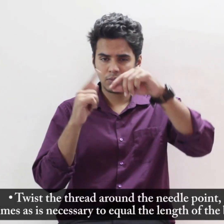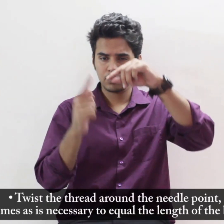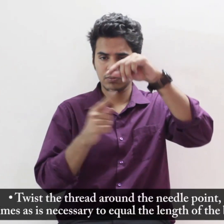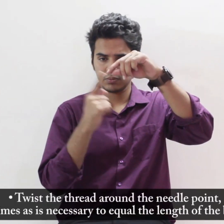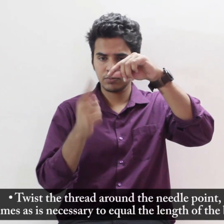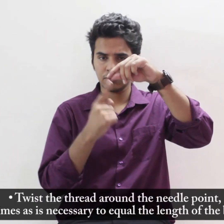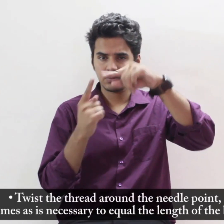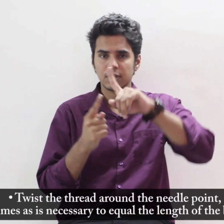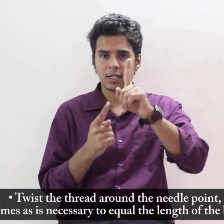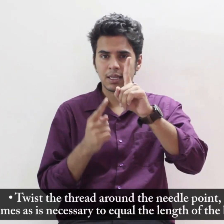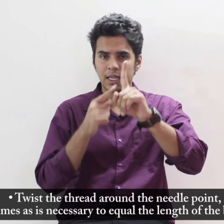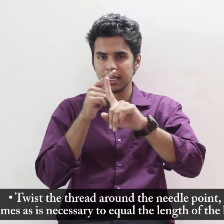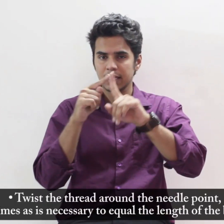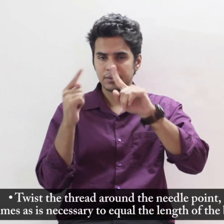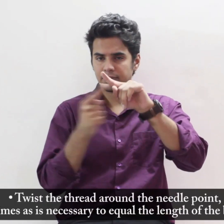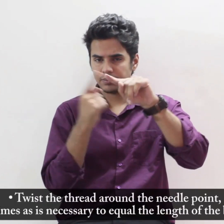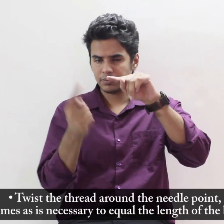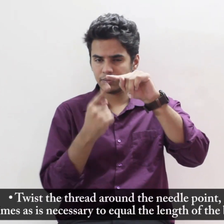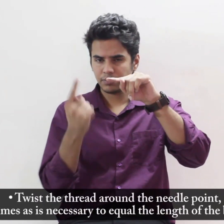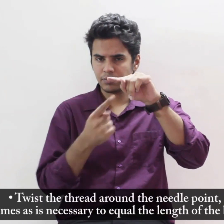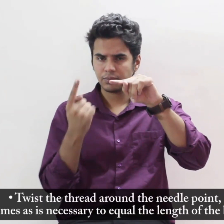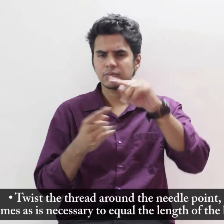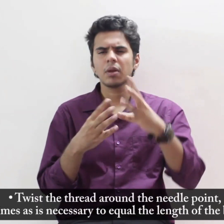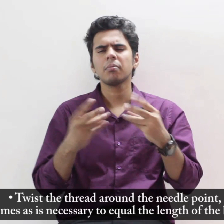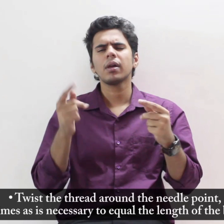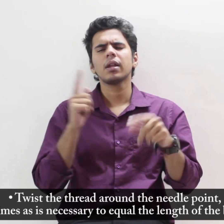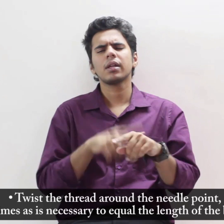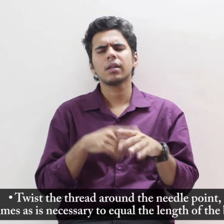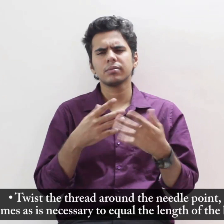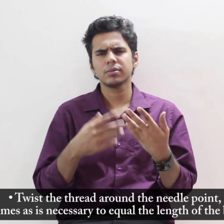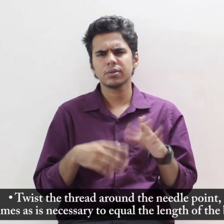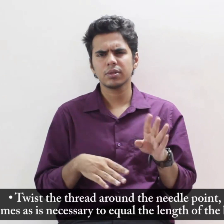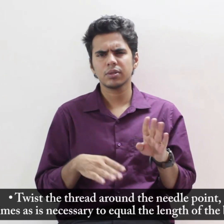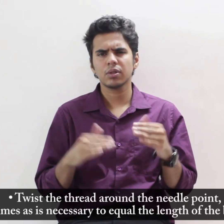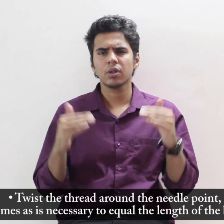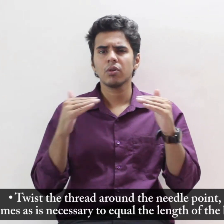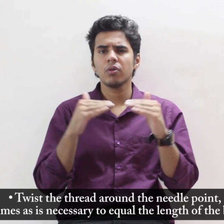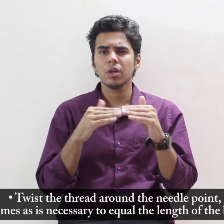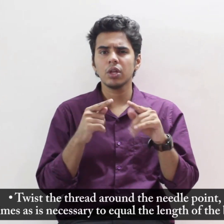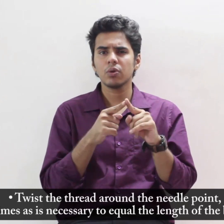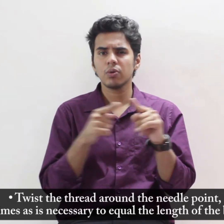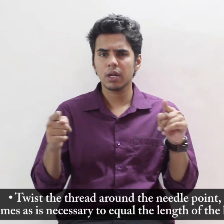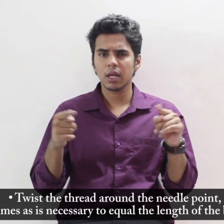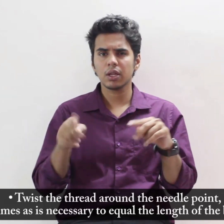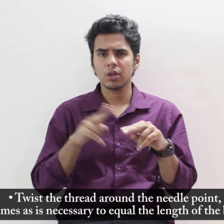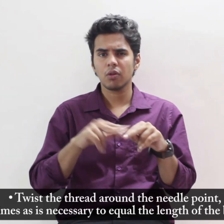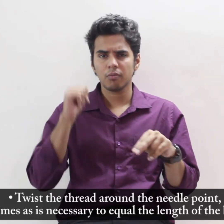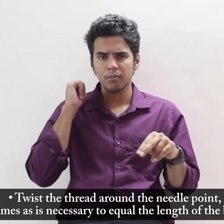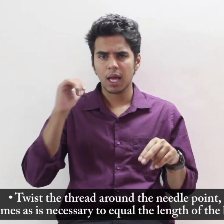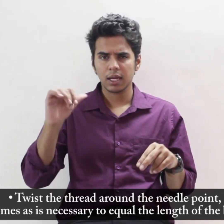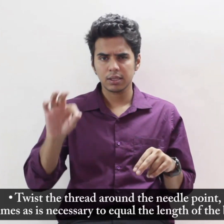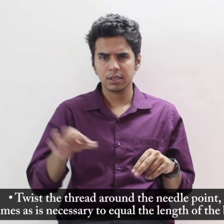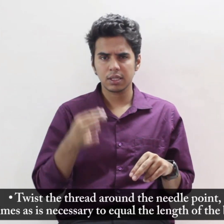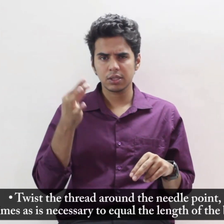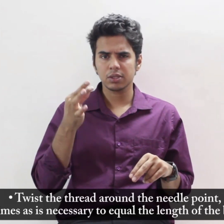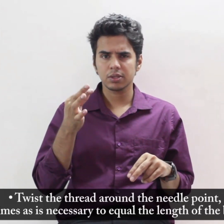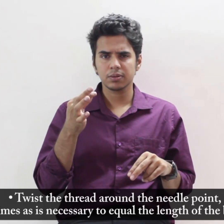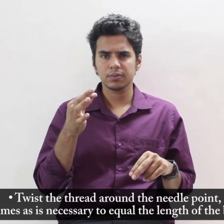Twist the thread around the needle point as many times as is necessary to equal the length of the back stitch.